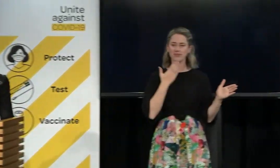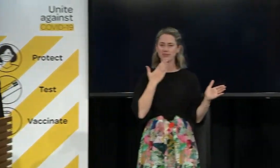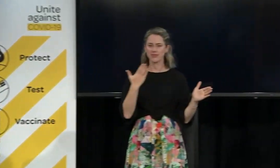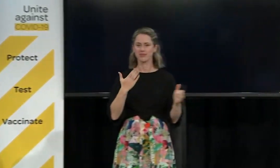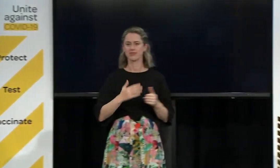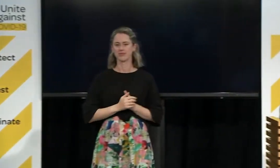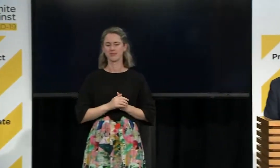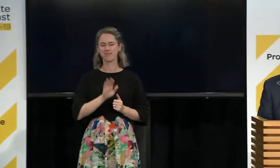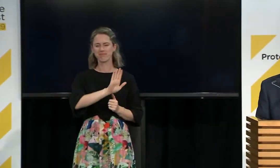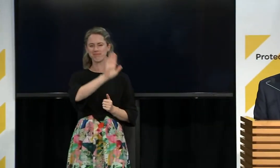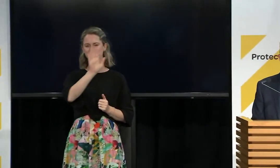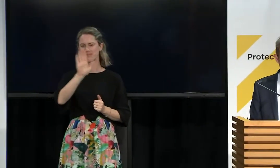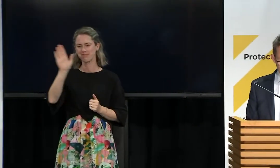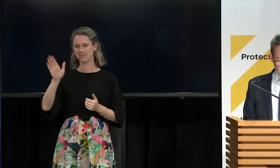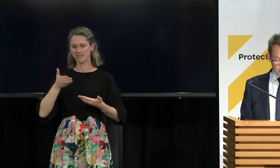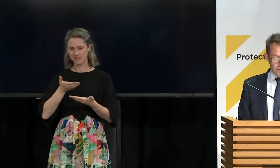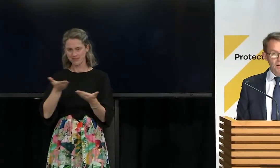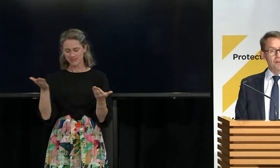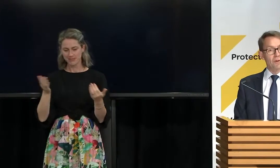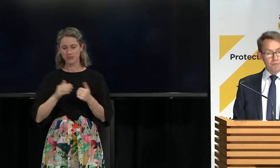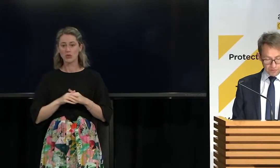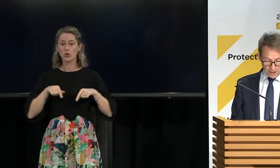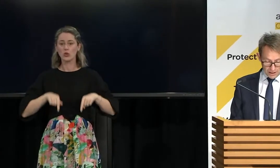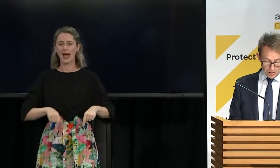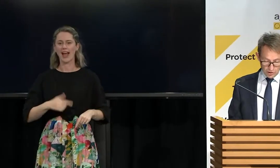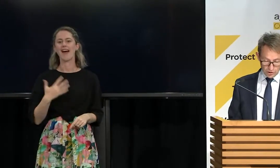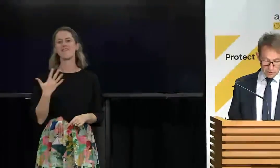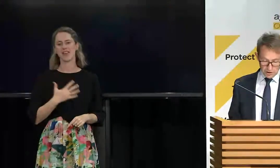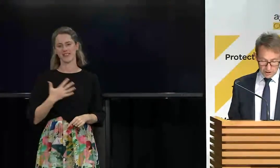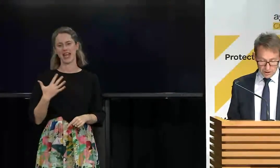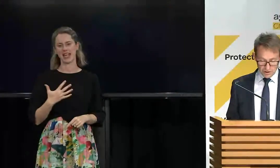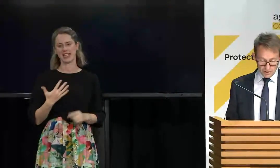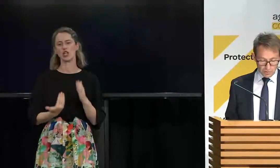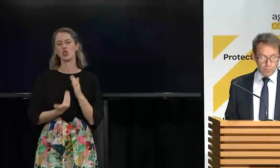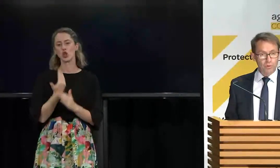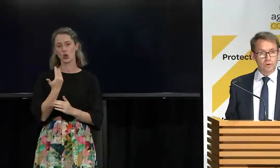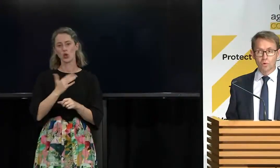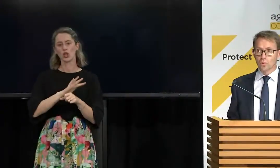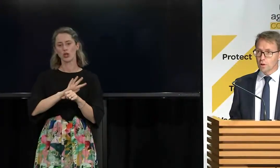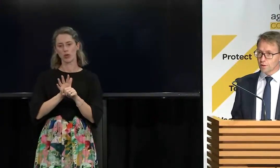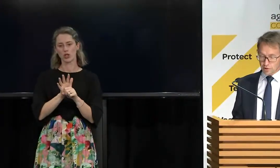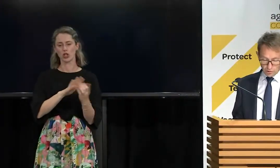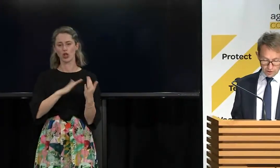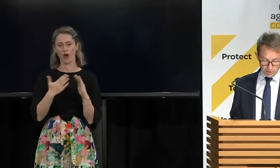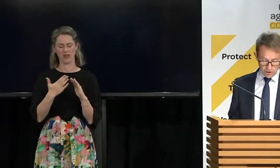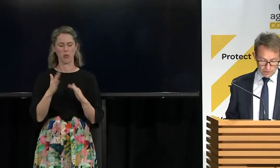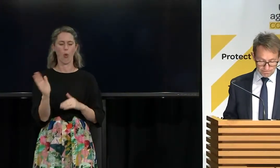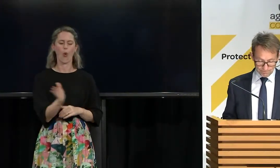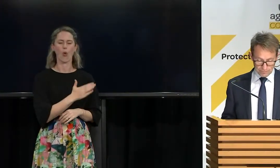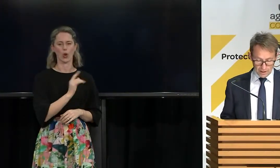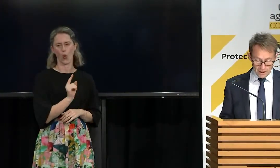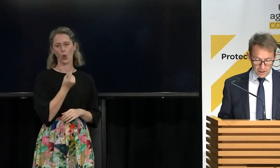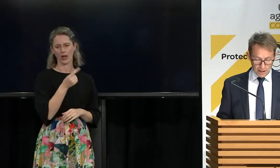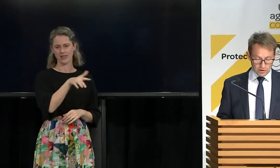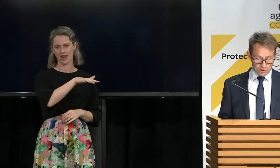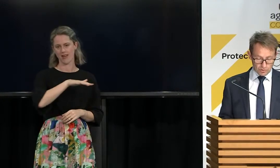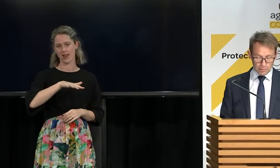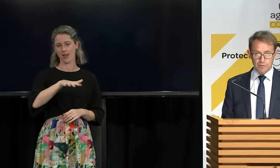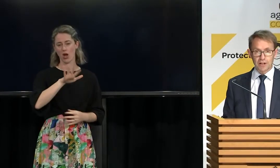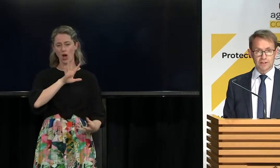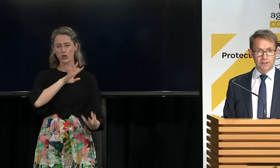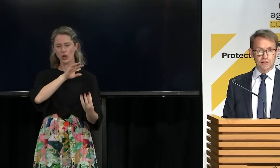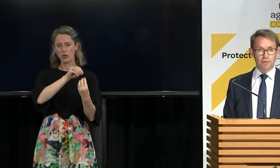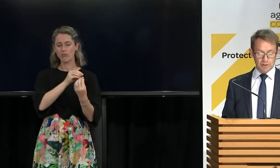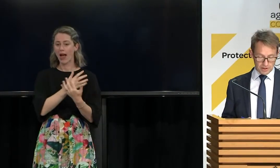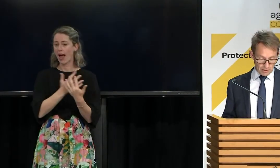Minister. Kia ora koutou katoa. So today there are 15 new community cases to report, all in the Auckland region. Our total